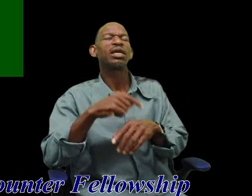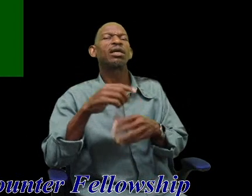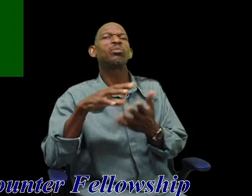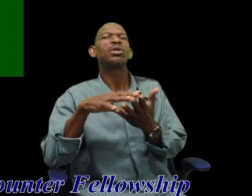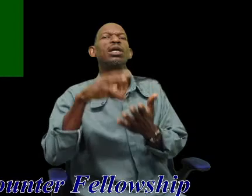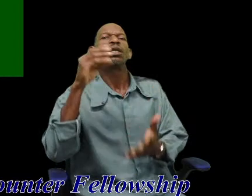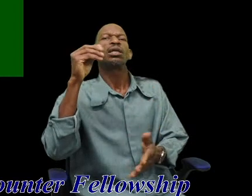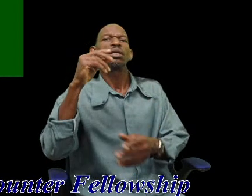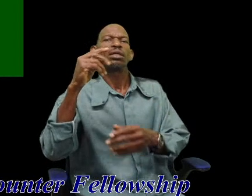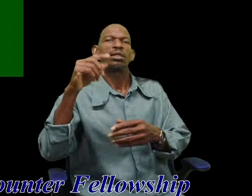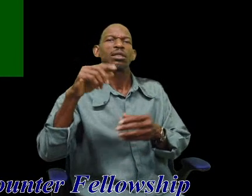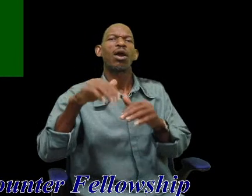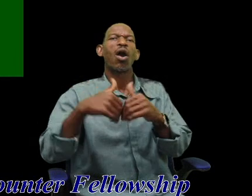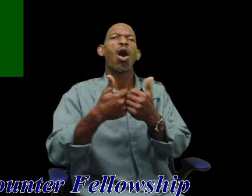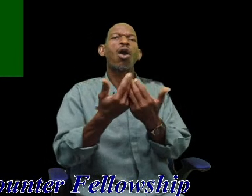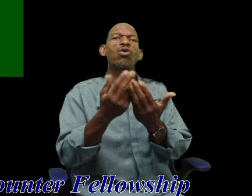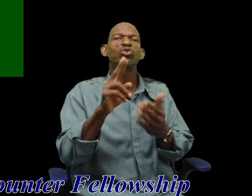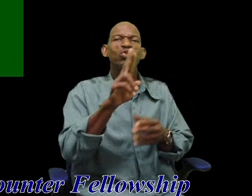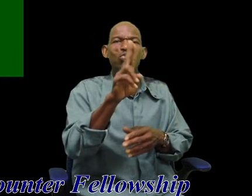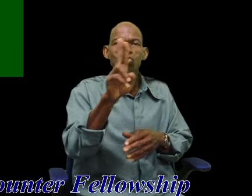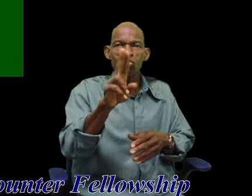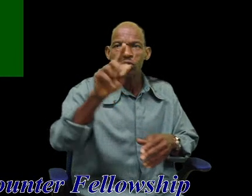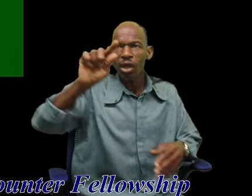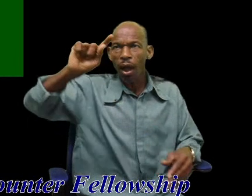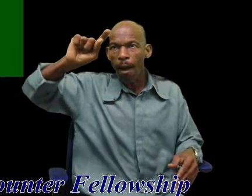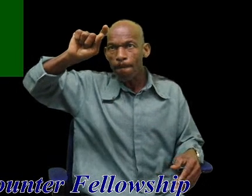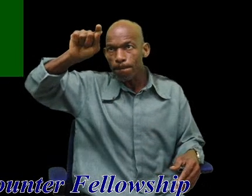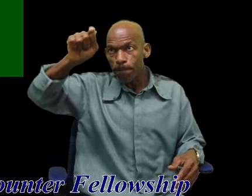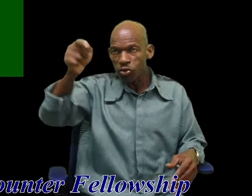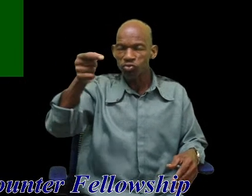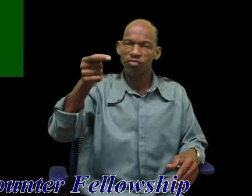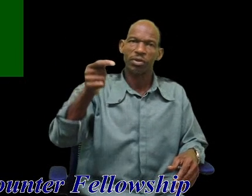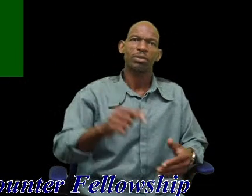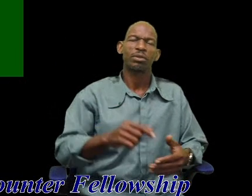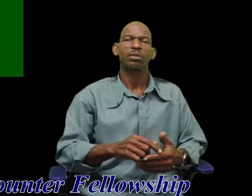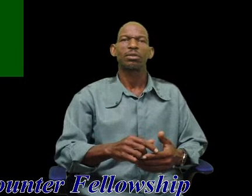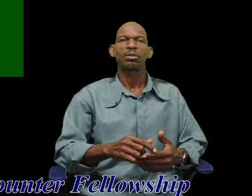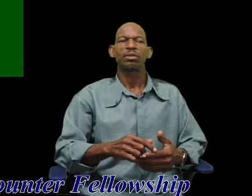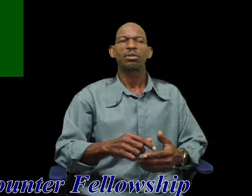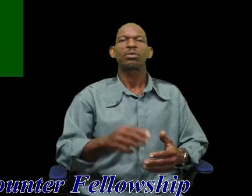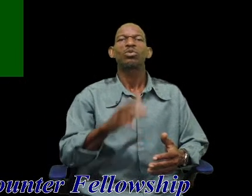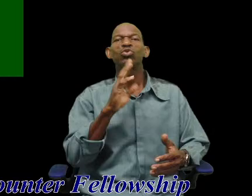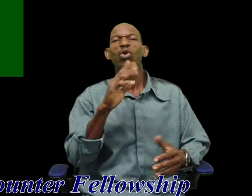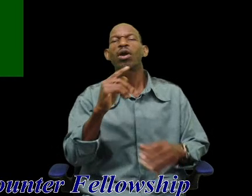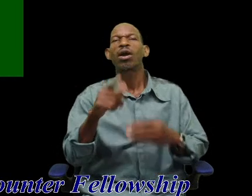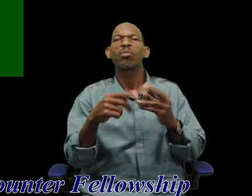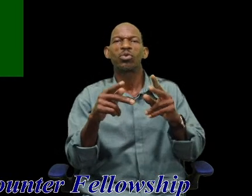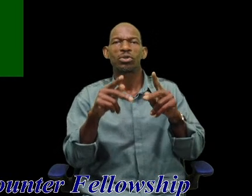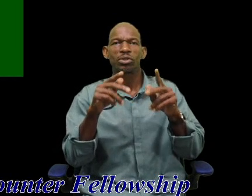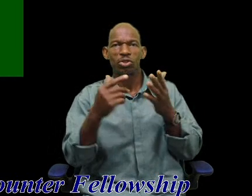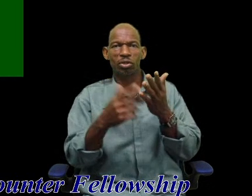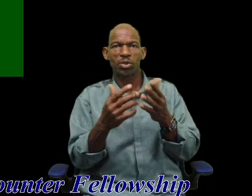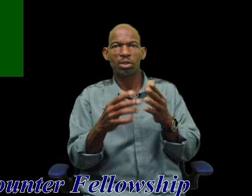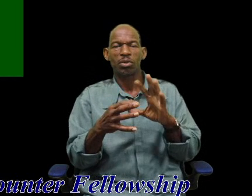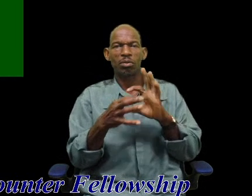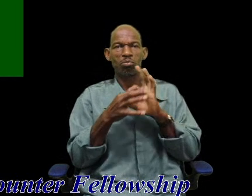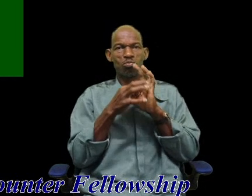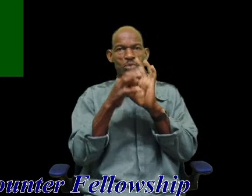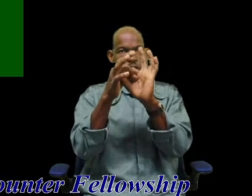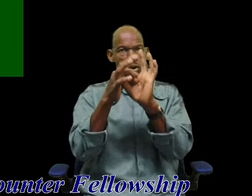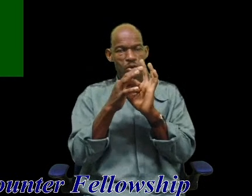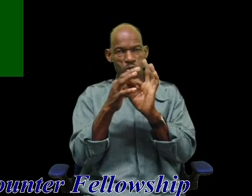that belongs to someone, own or owned by someone, belonging to someone